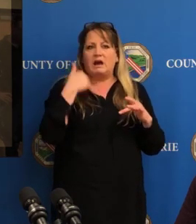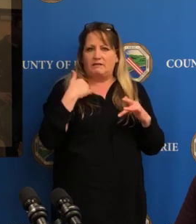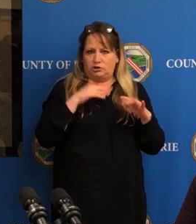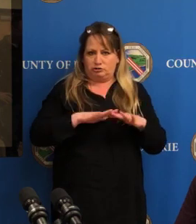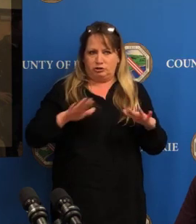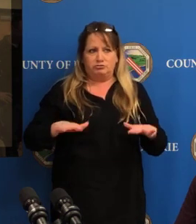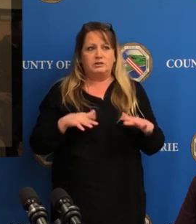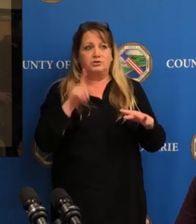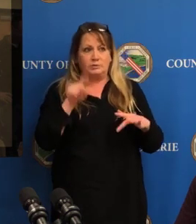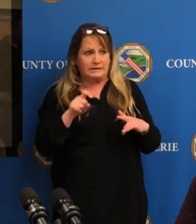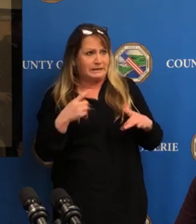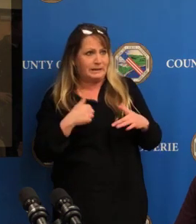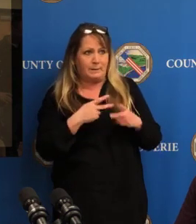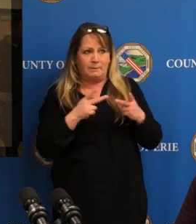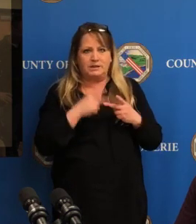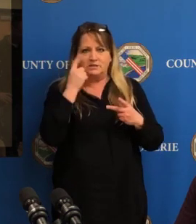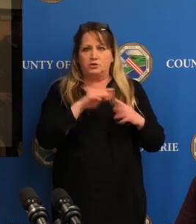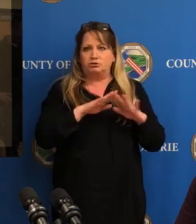You are to go and fill out a survey at